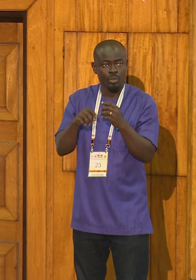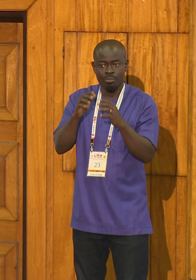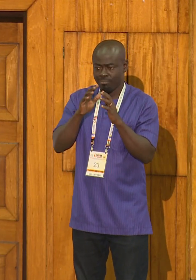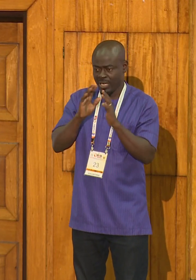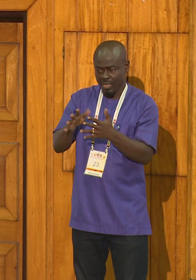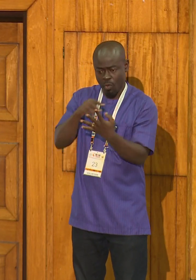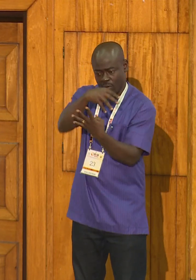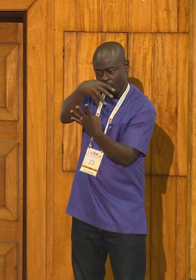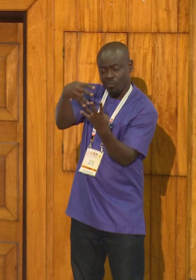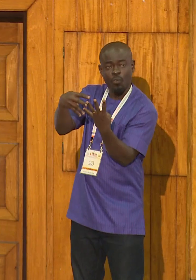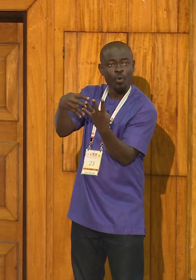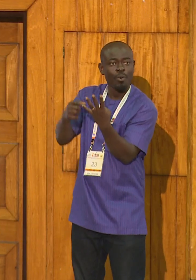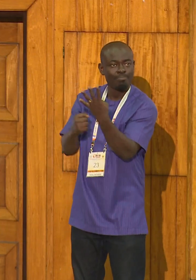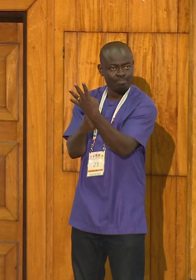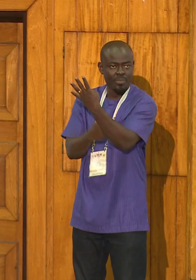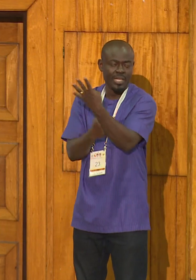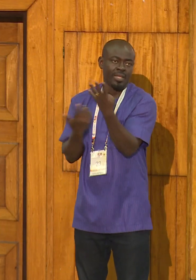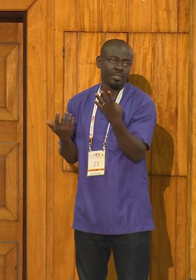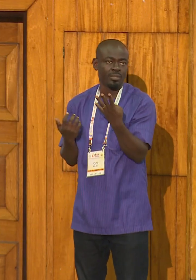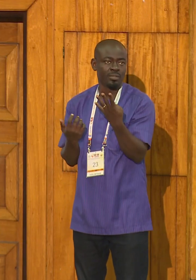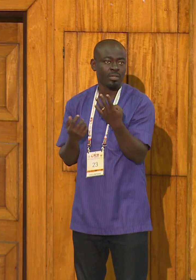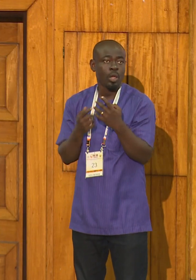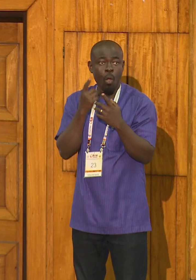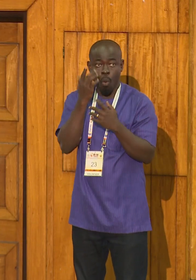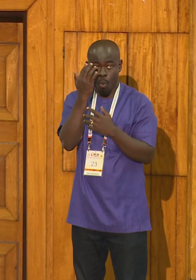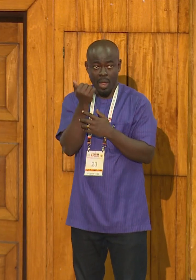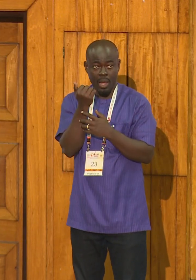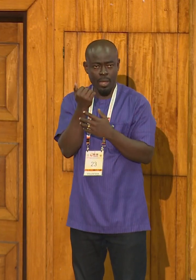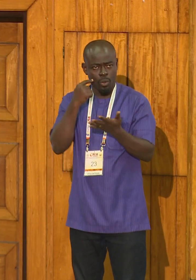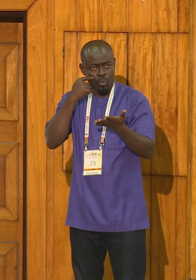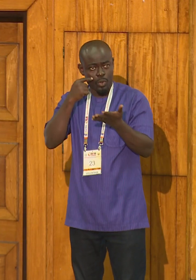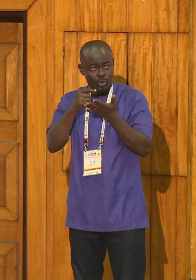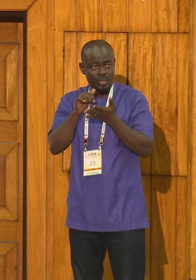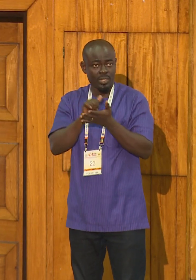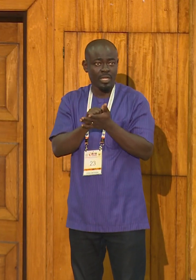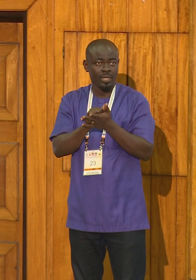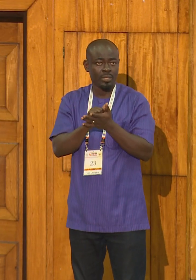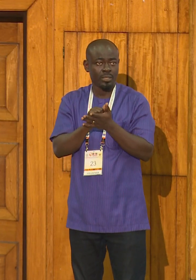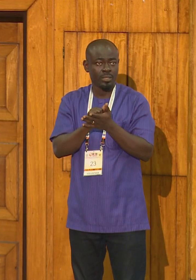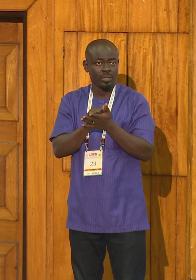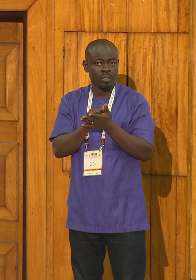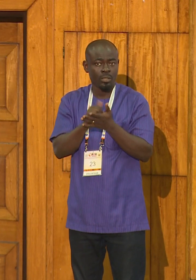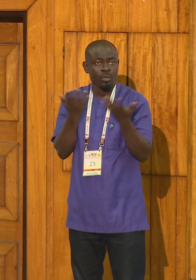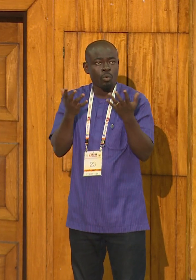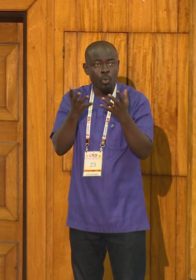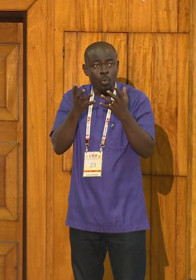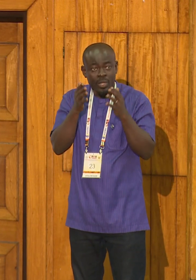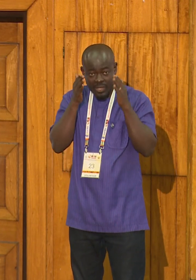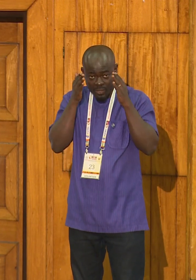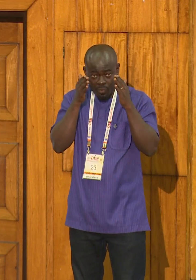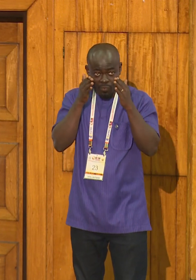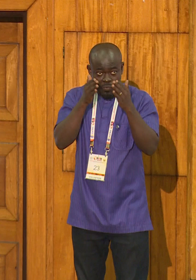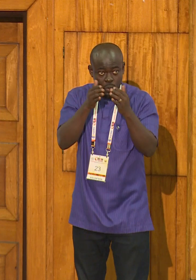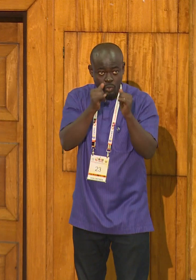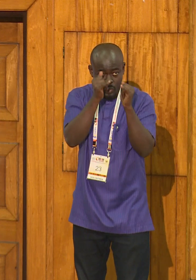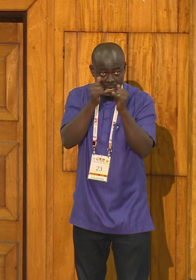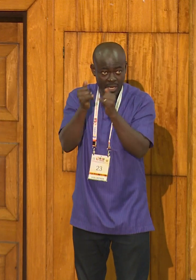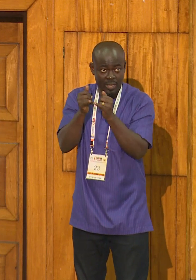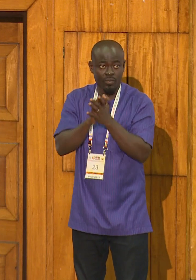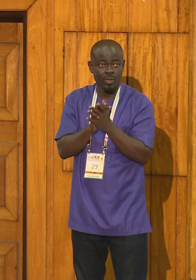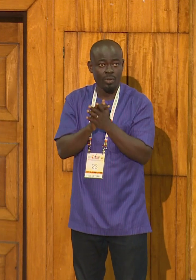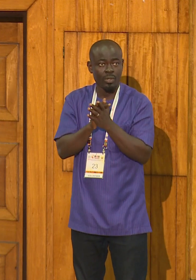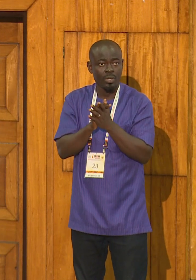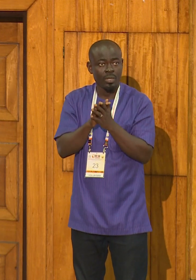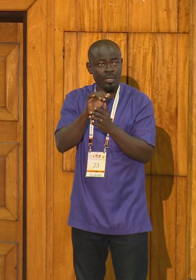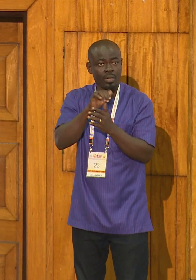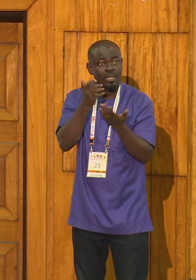the ecological model. Because we noticed that as much as we would want to focus on the individual, there were some